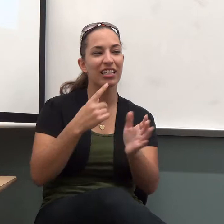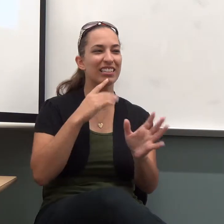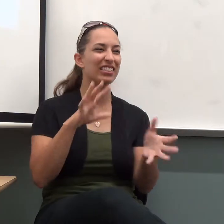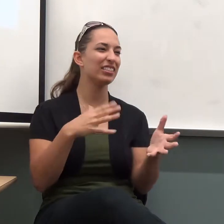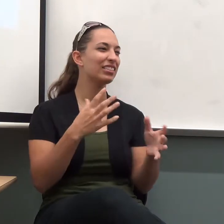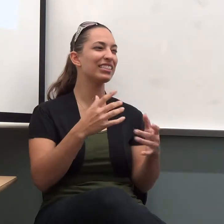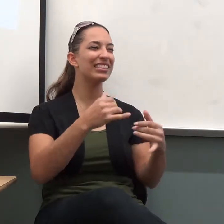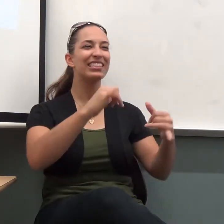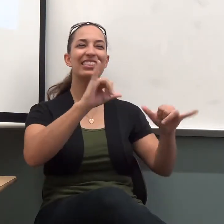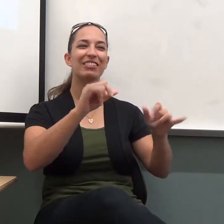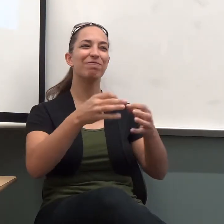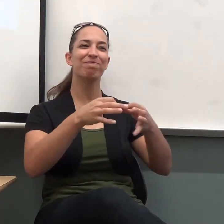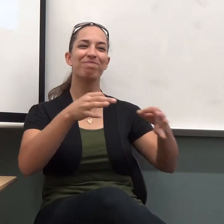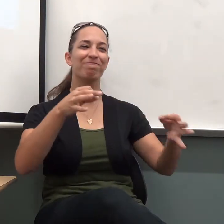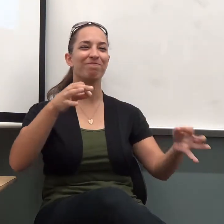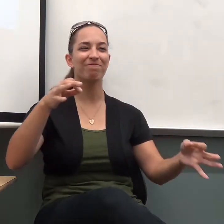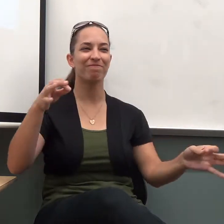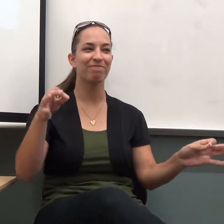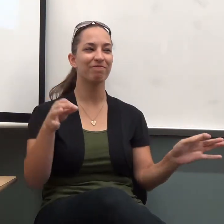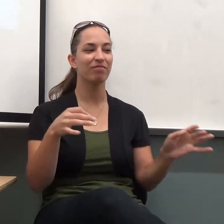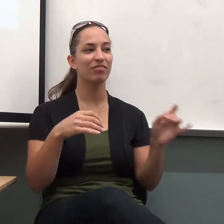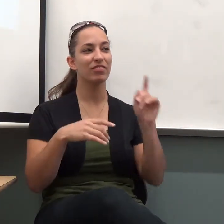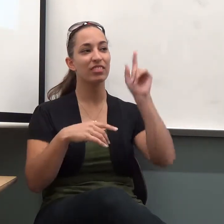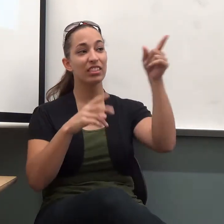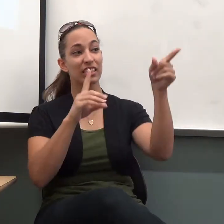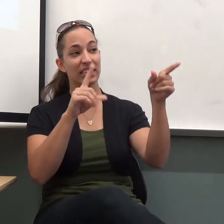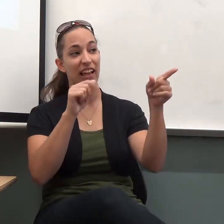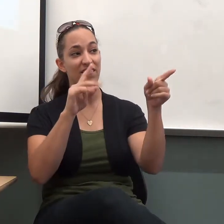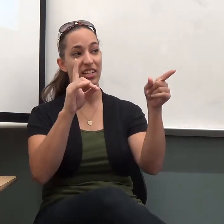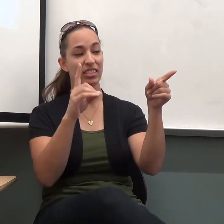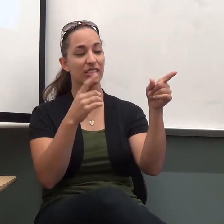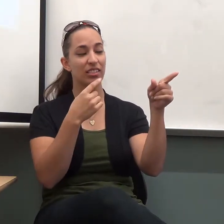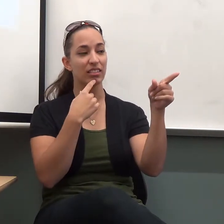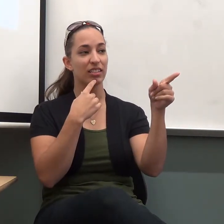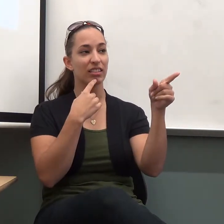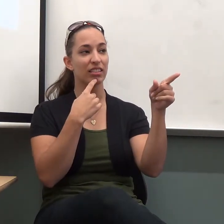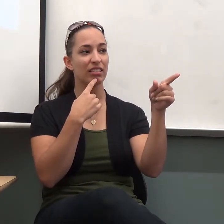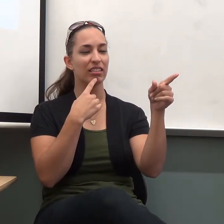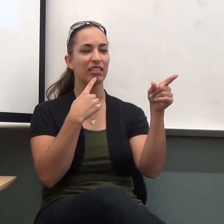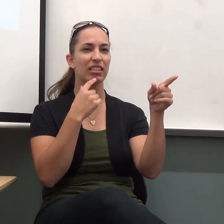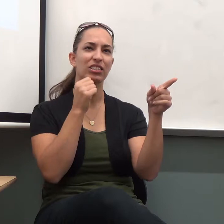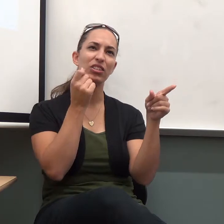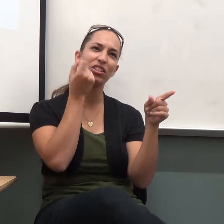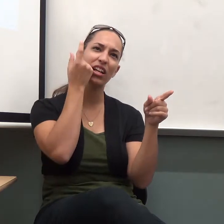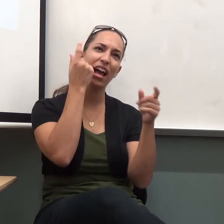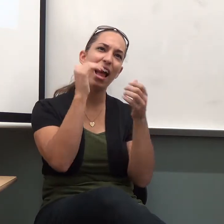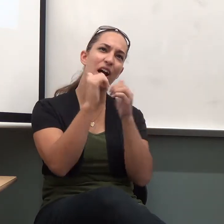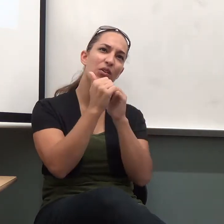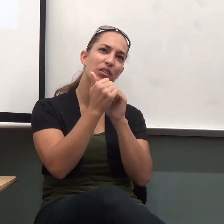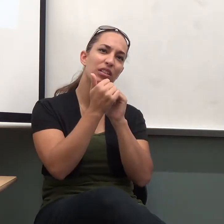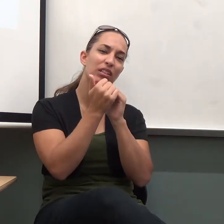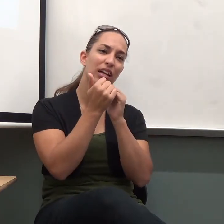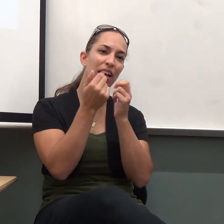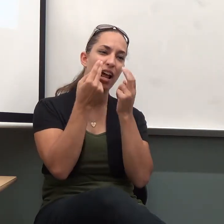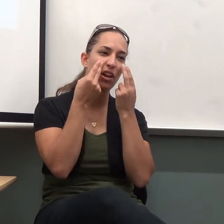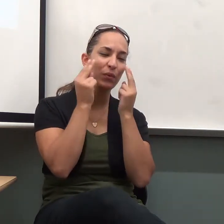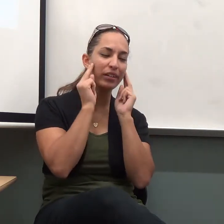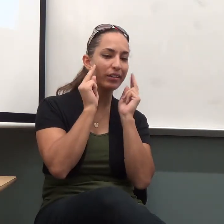did the thing that I don't understand is how did You know- Halloween come from, like, celebrating